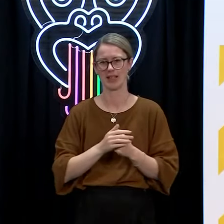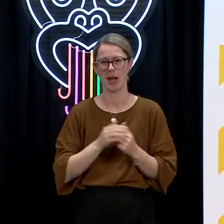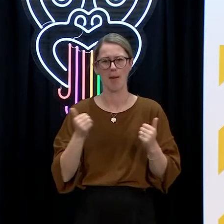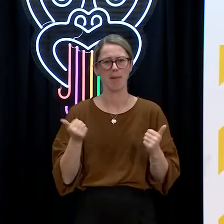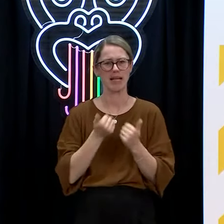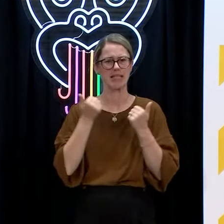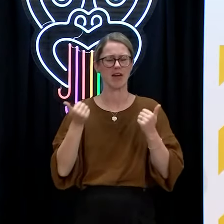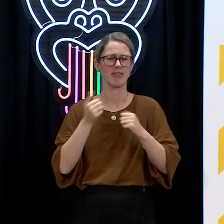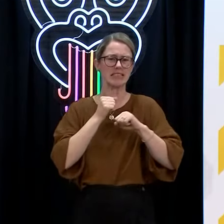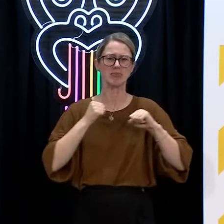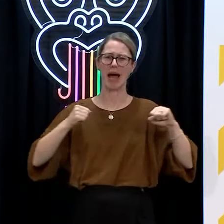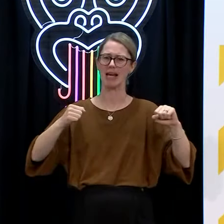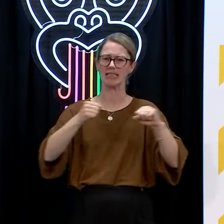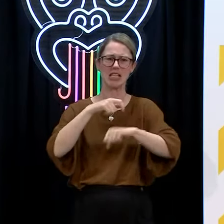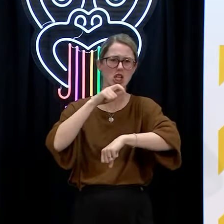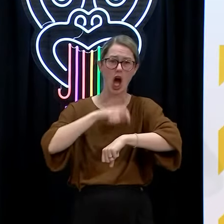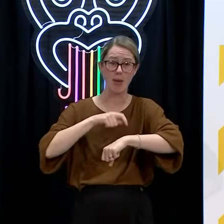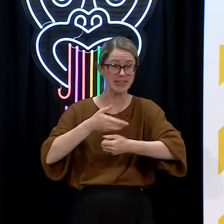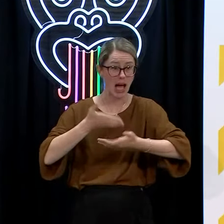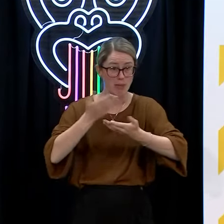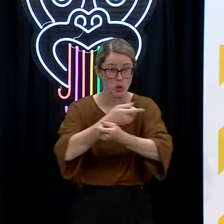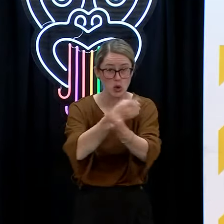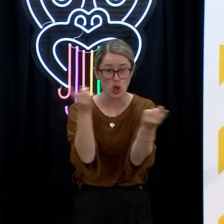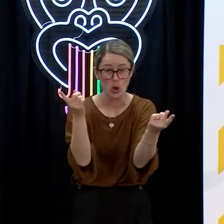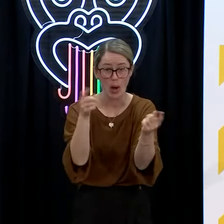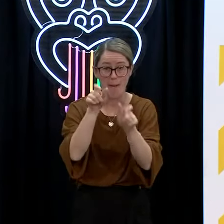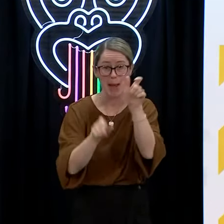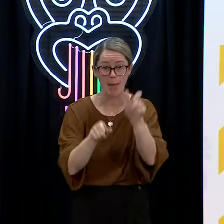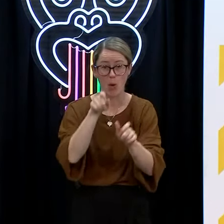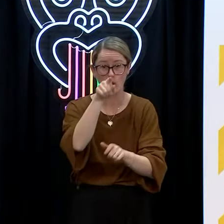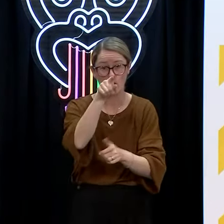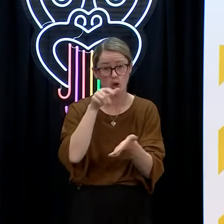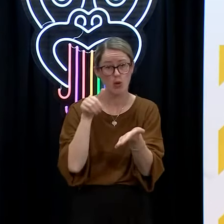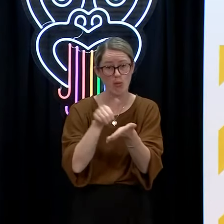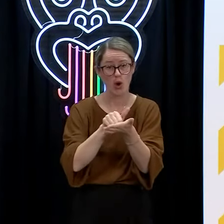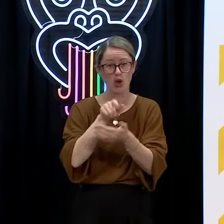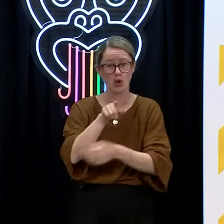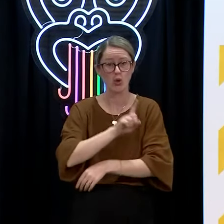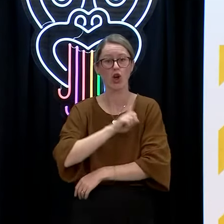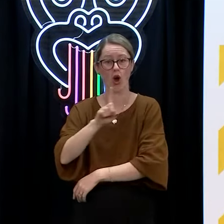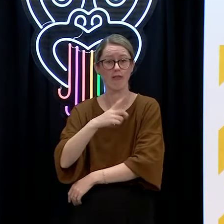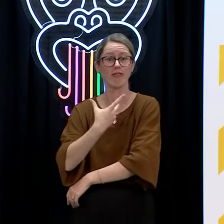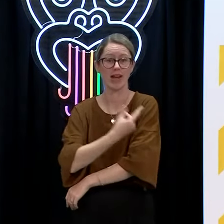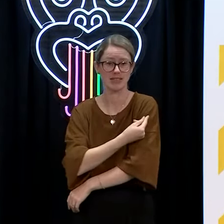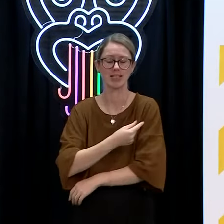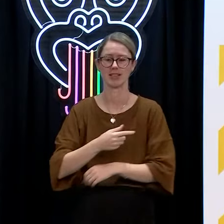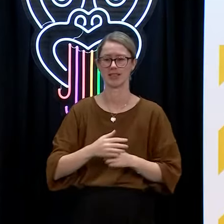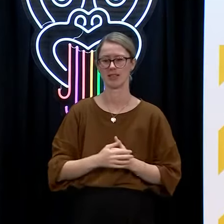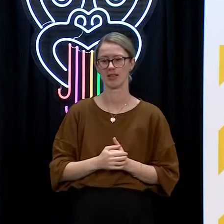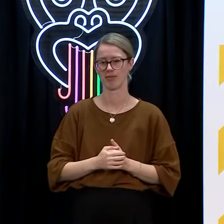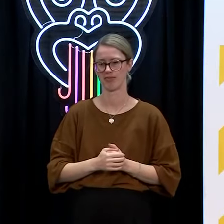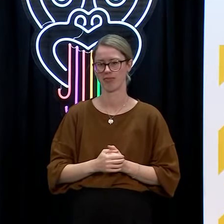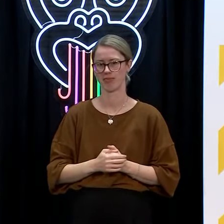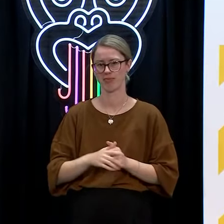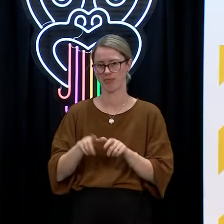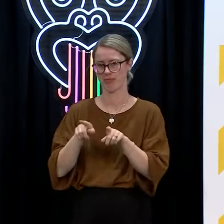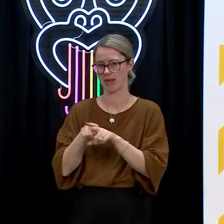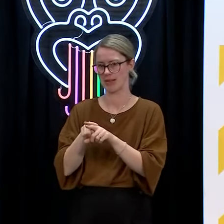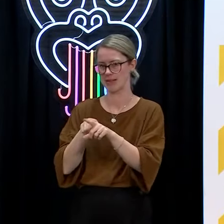of capacity available. It now comes down to Kiwis booking in and coming forward and getting their vaccines. And just